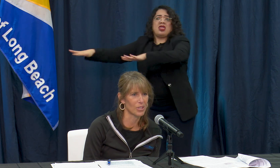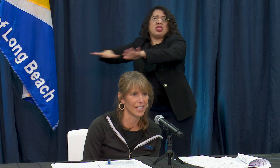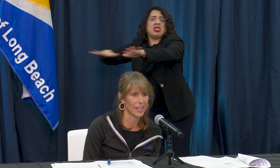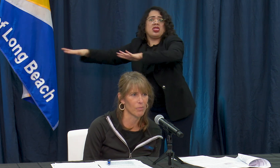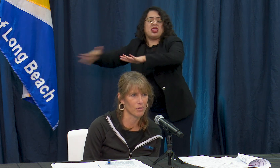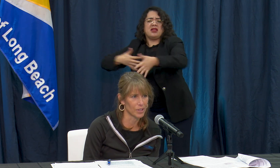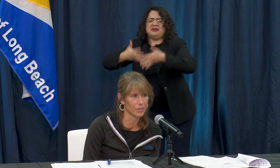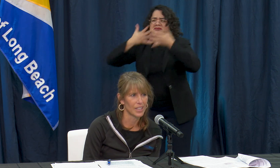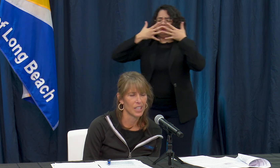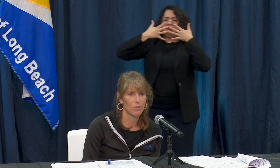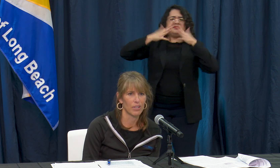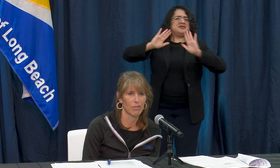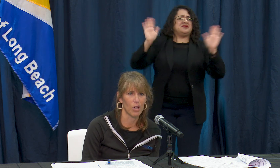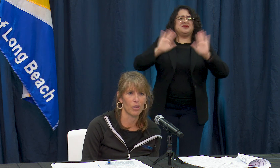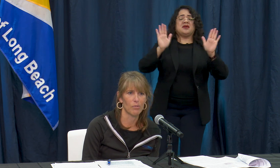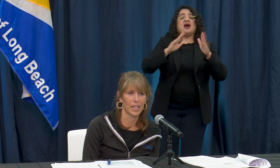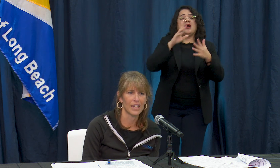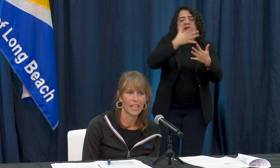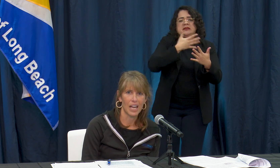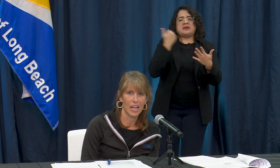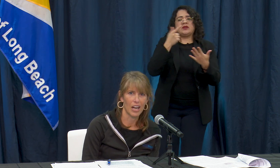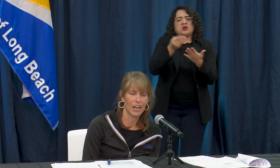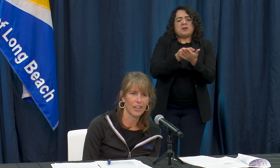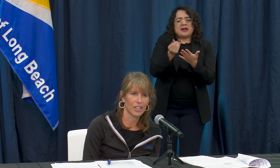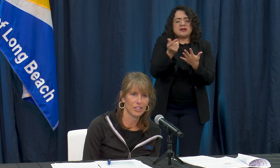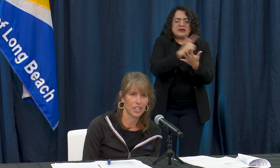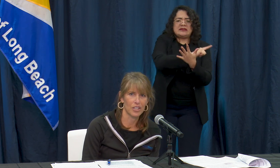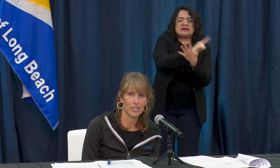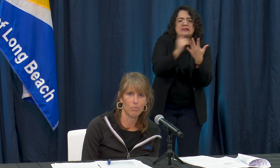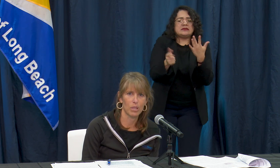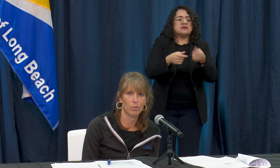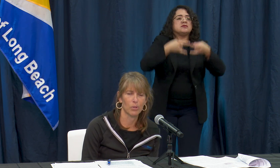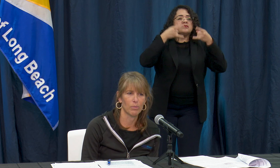can be rotating them through moving forward. But our other